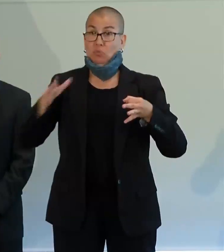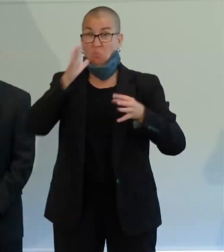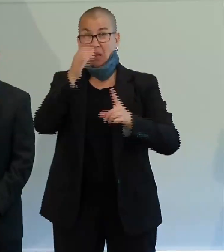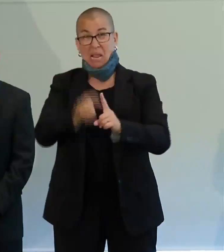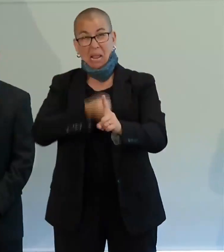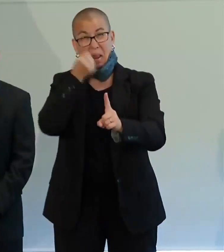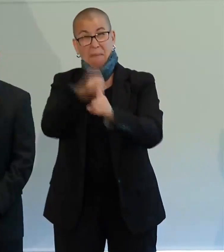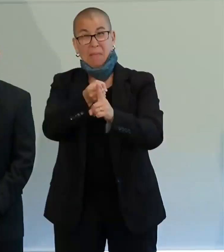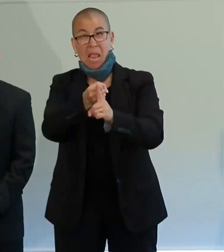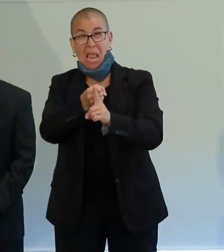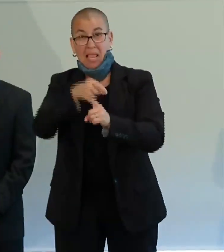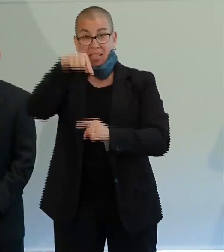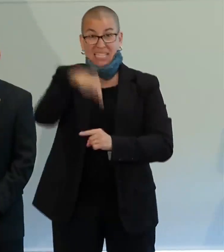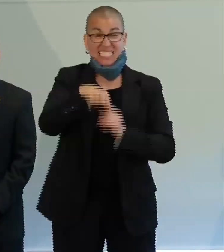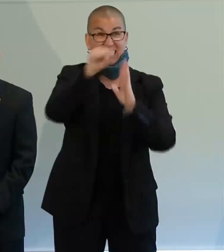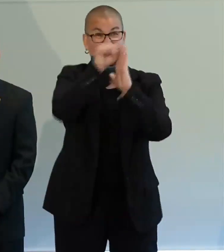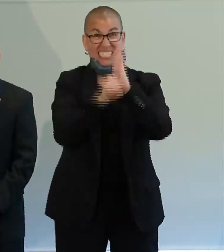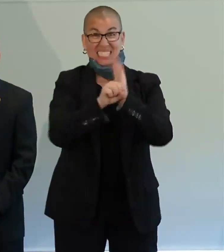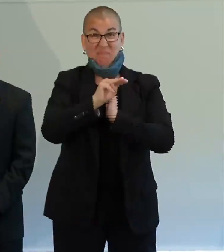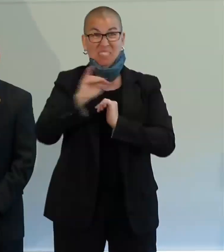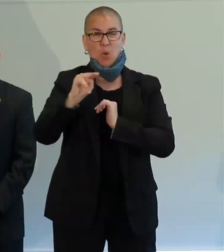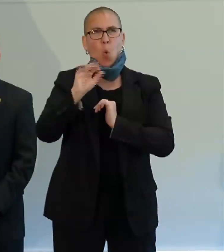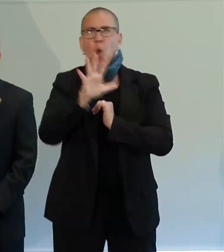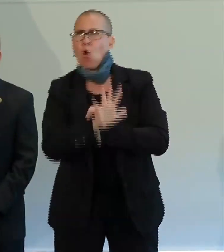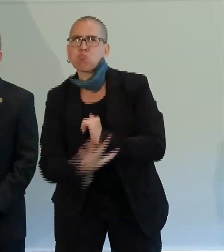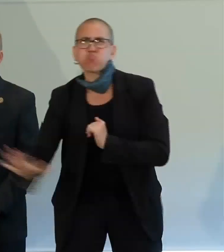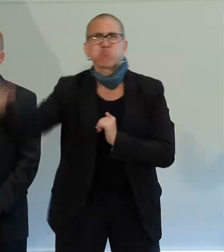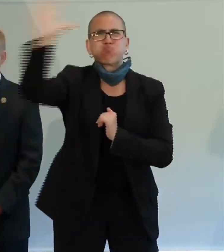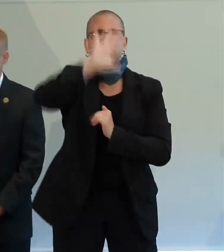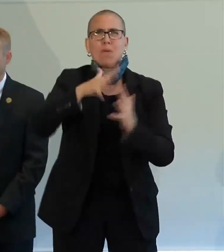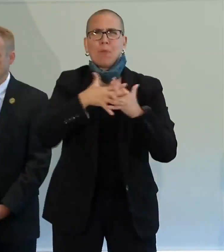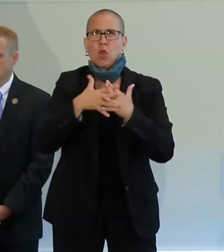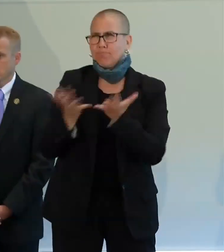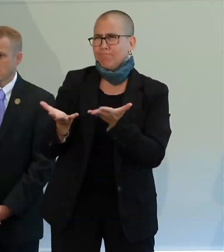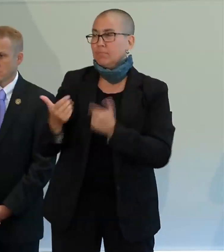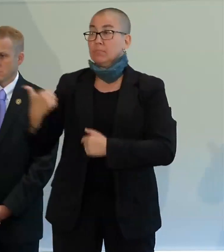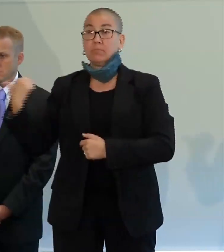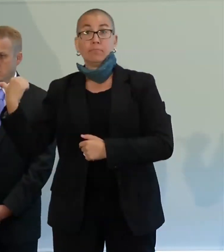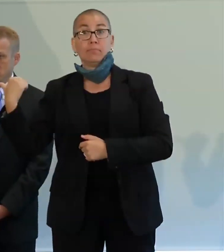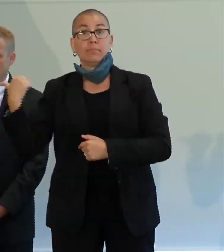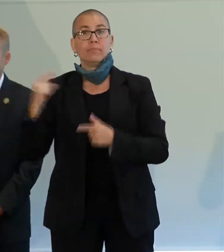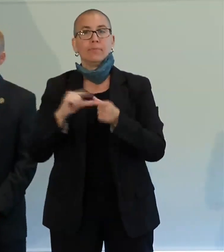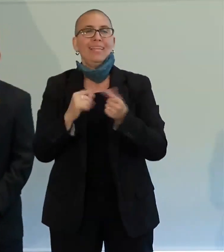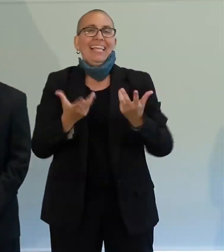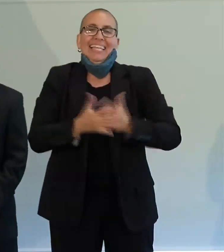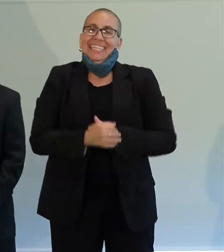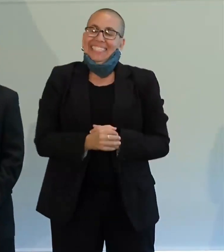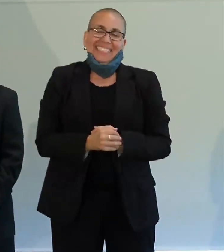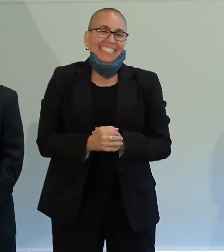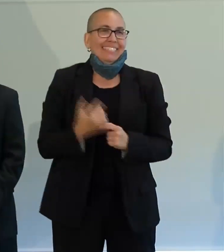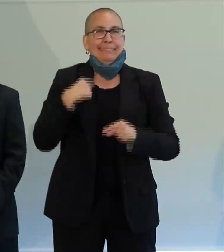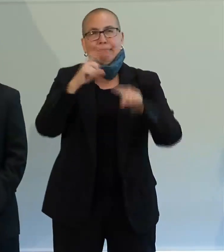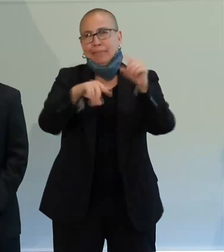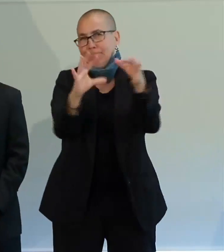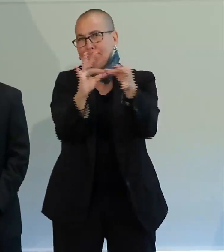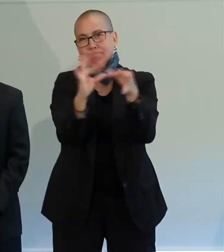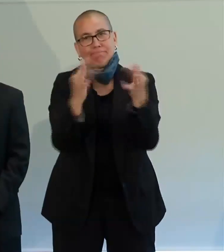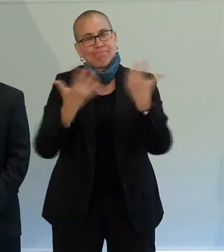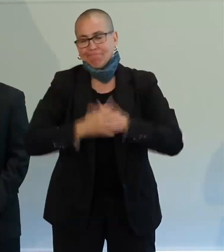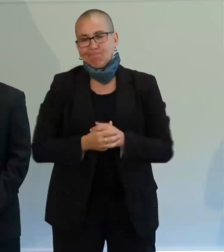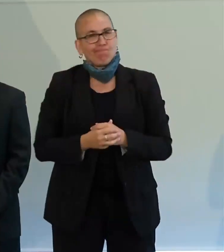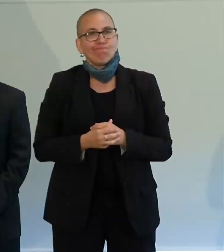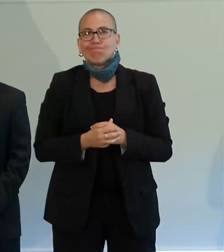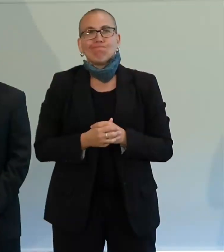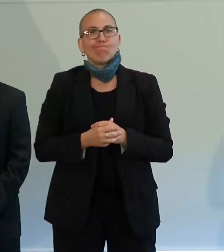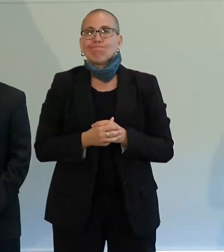country watching you right now? Unfortunately, I can't delve into our deliberative process, but what I will tell you generally is we gathered